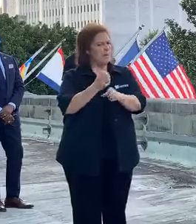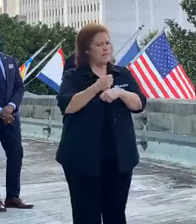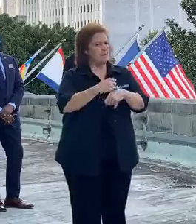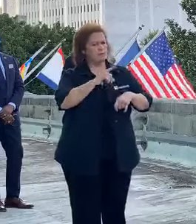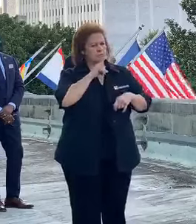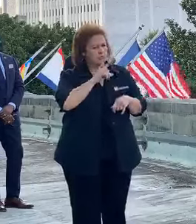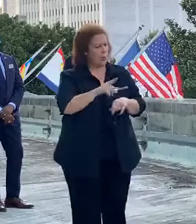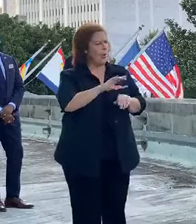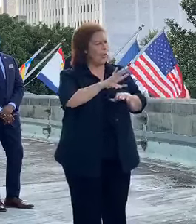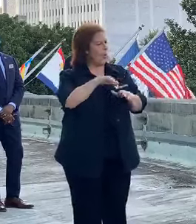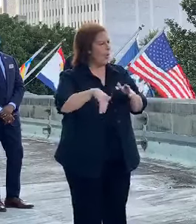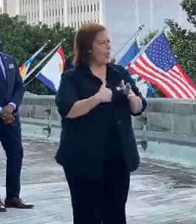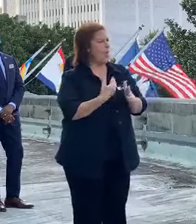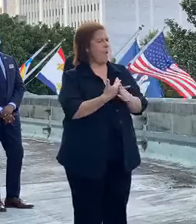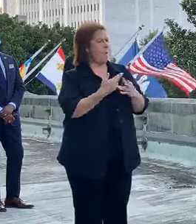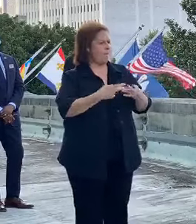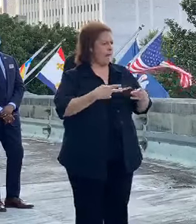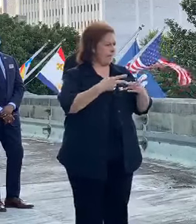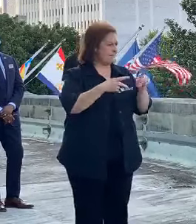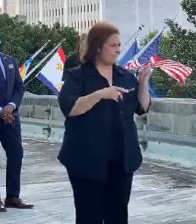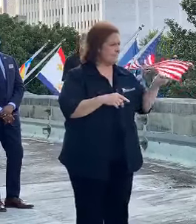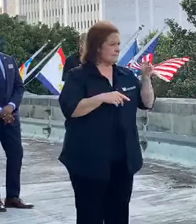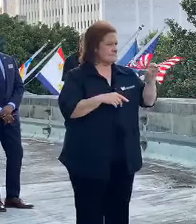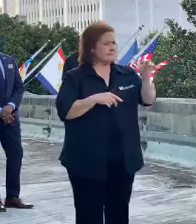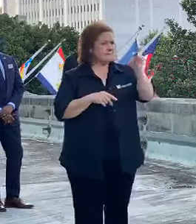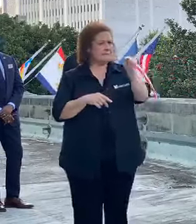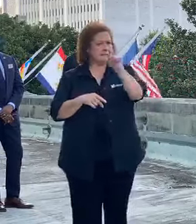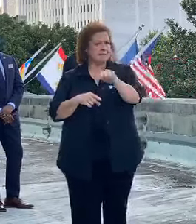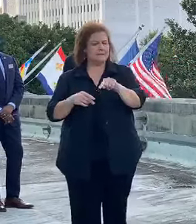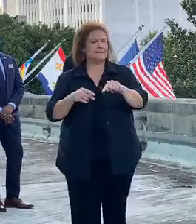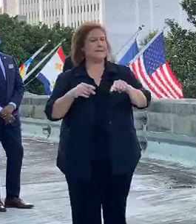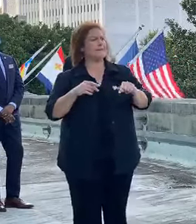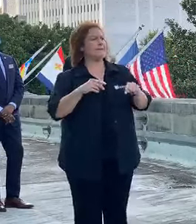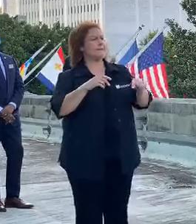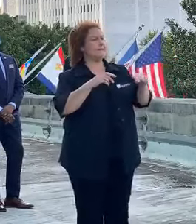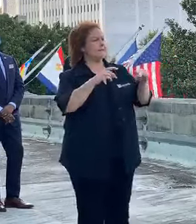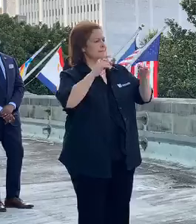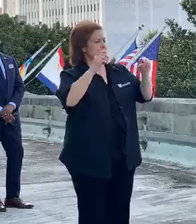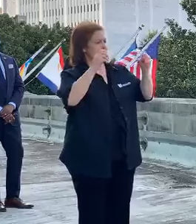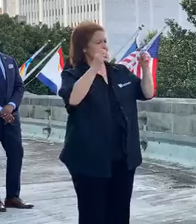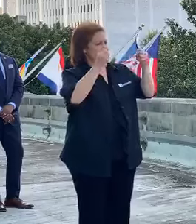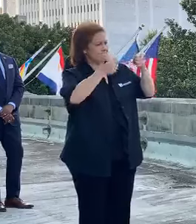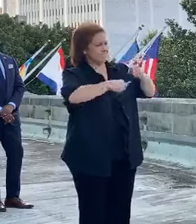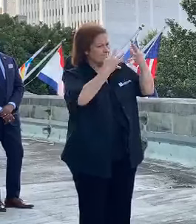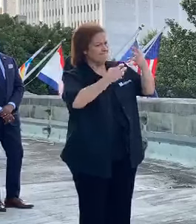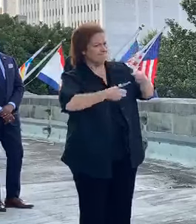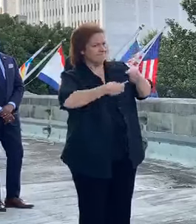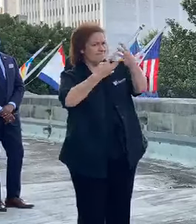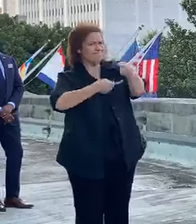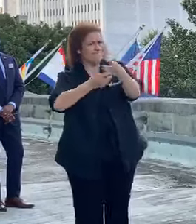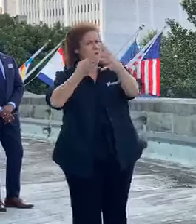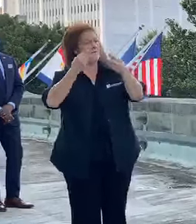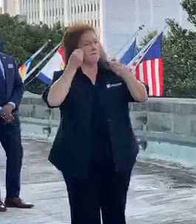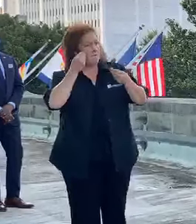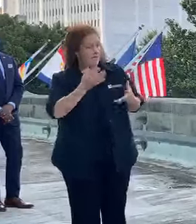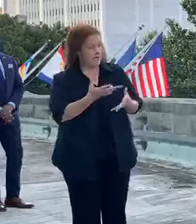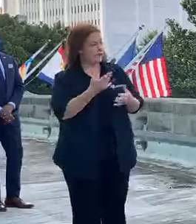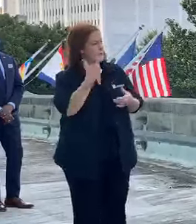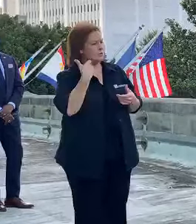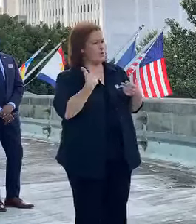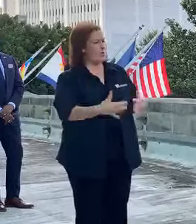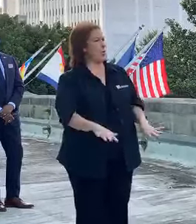every possible place so we know sooner rather than later that we might need to intervene, so that we're not